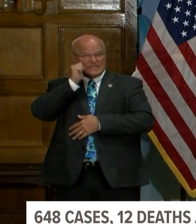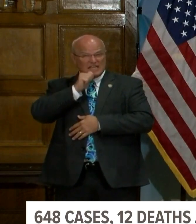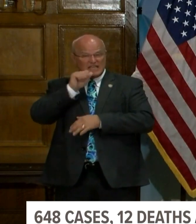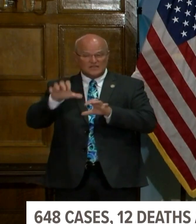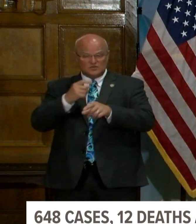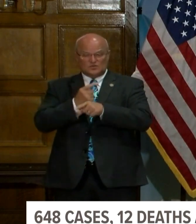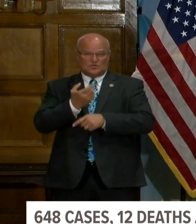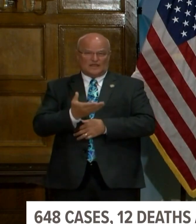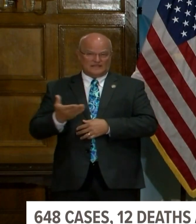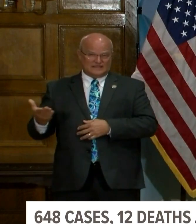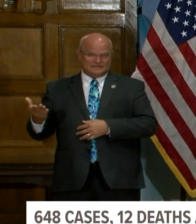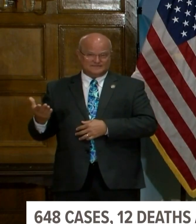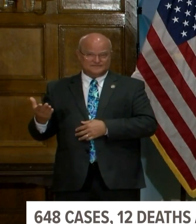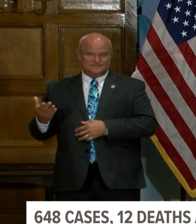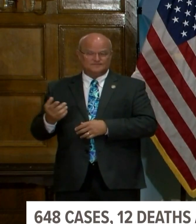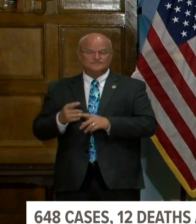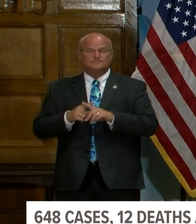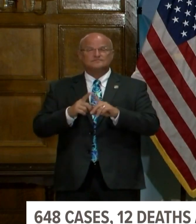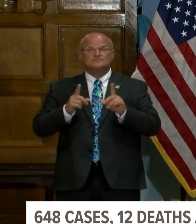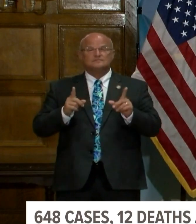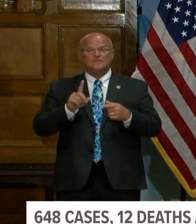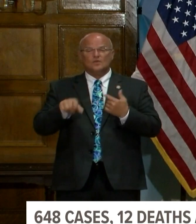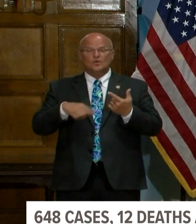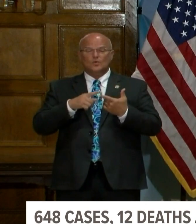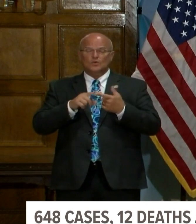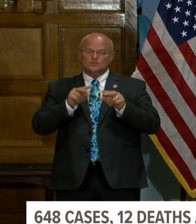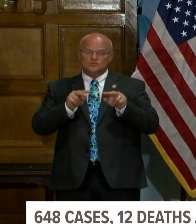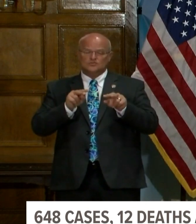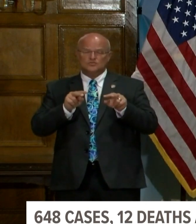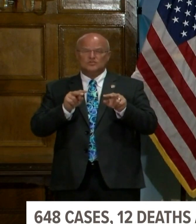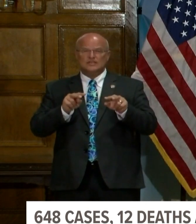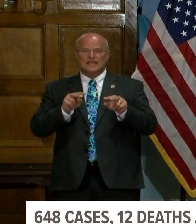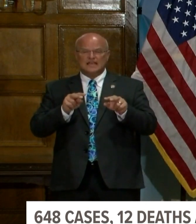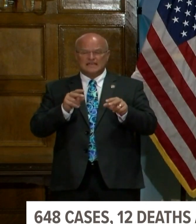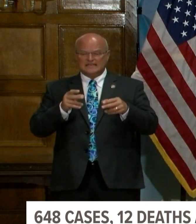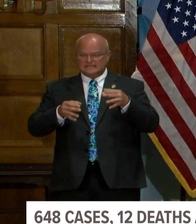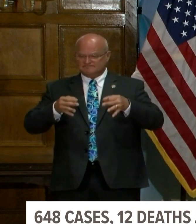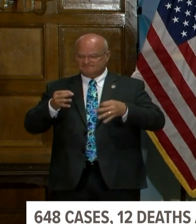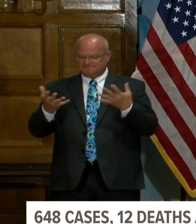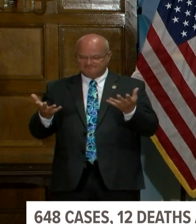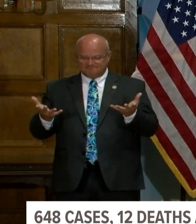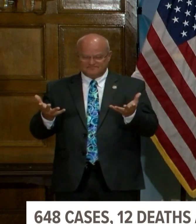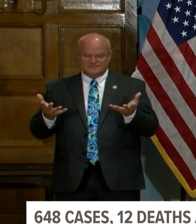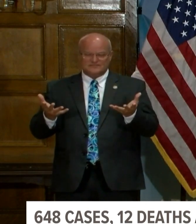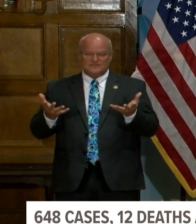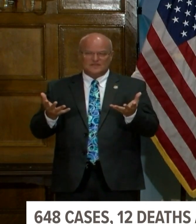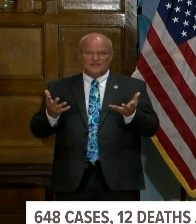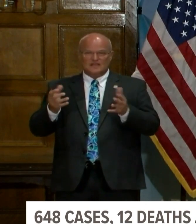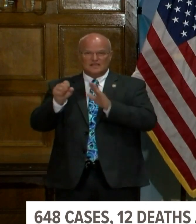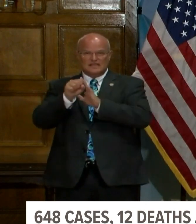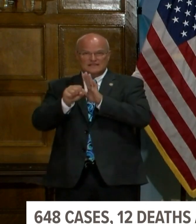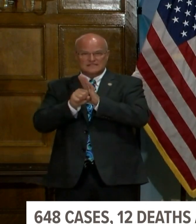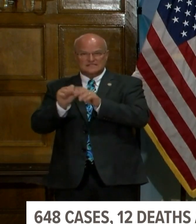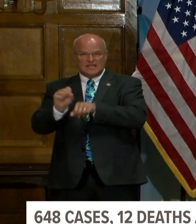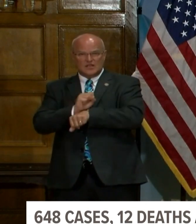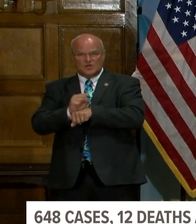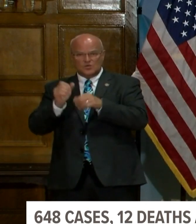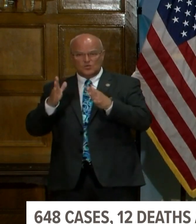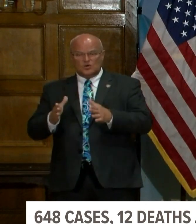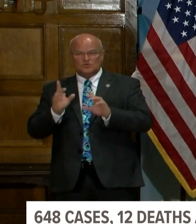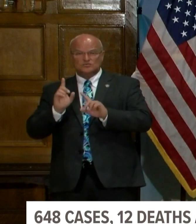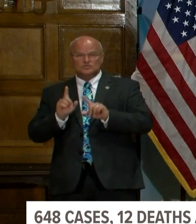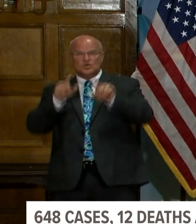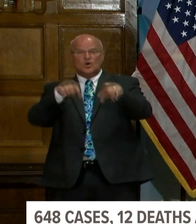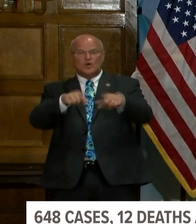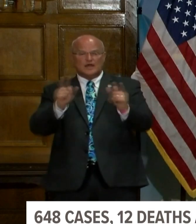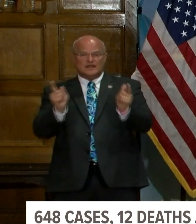doing the right thing. But whenever you look at whether it is, our state workers having to go out